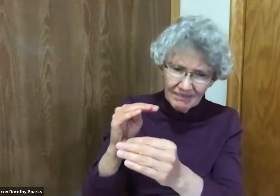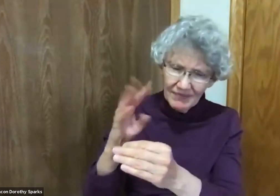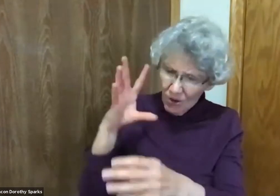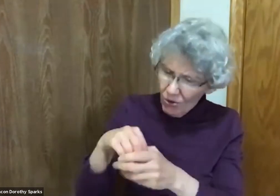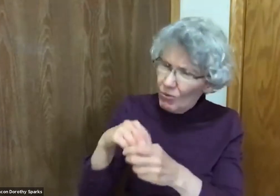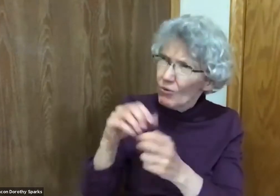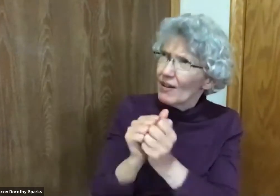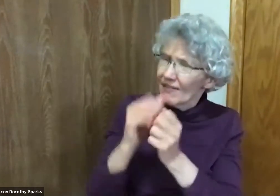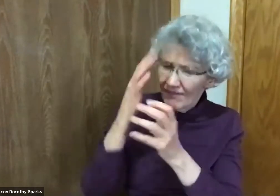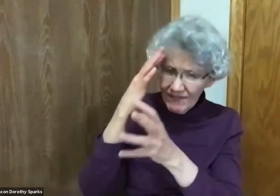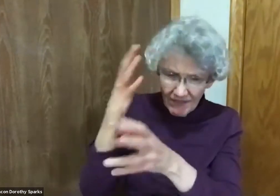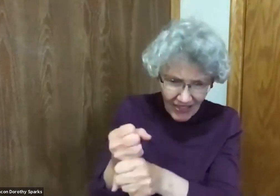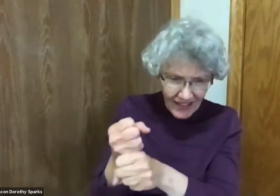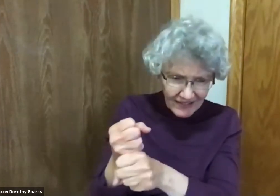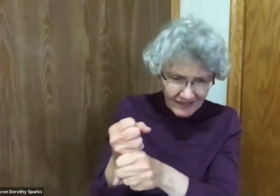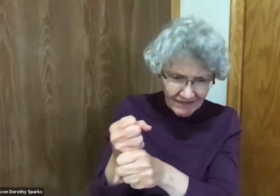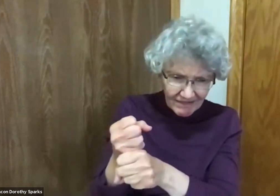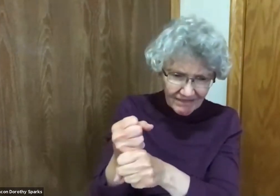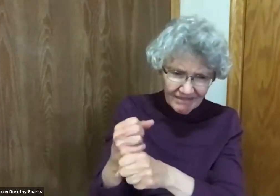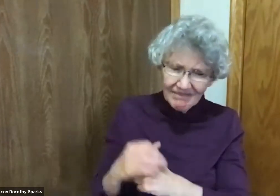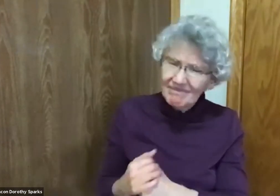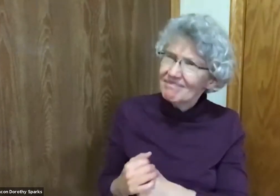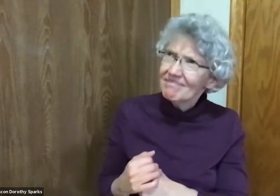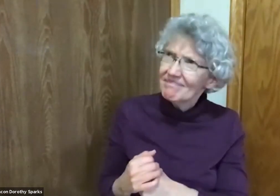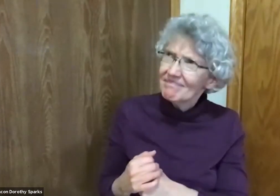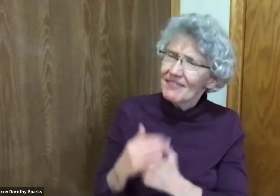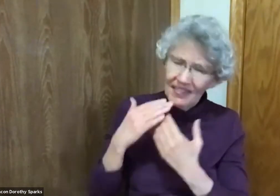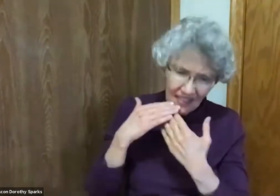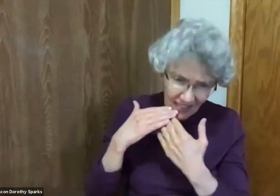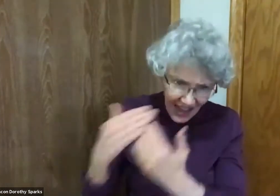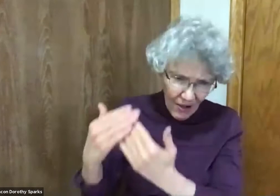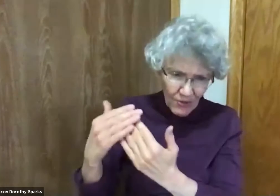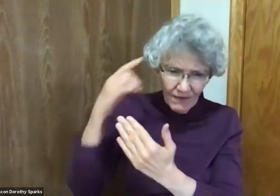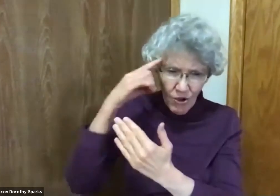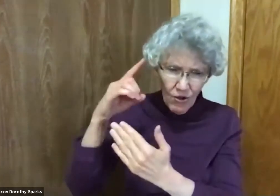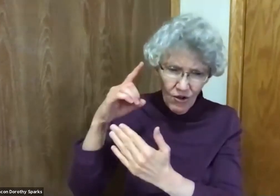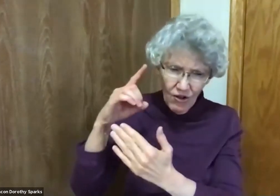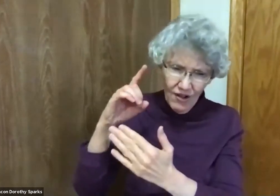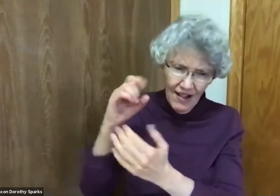Thank you for hope that includes others in faith.